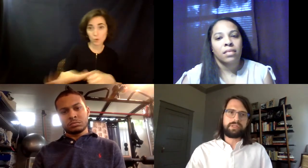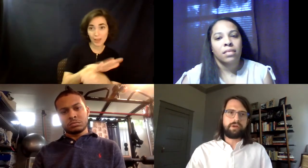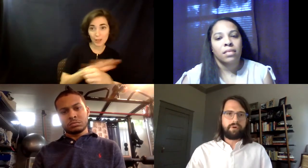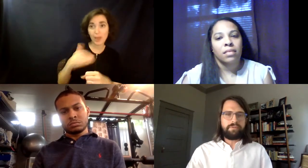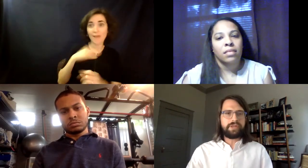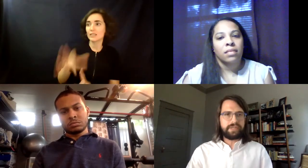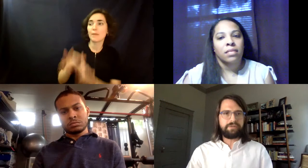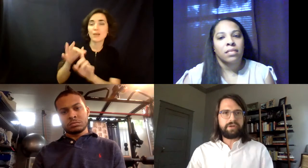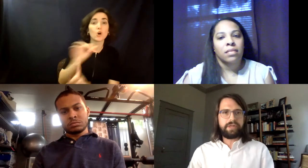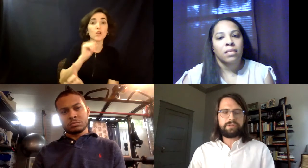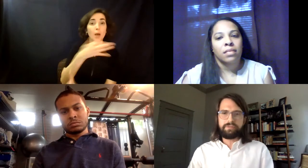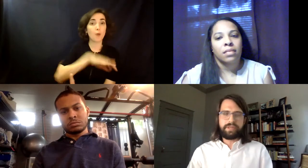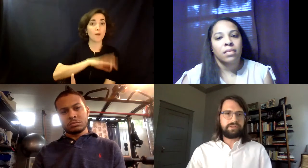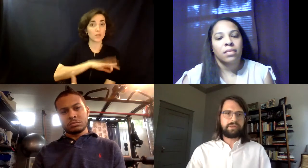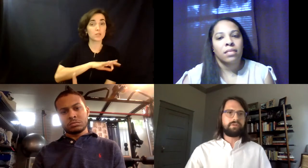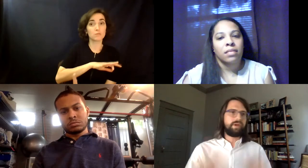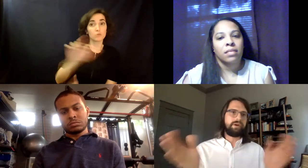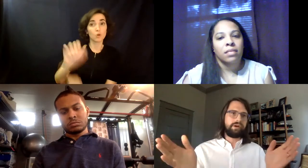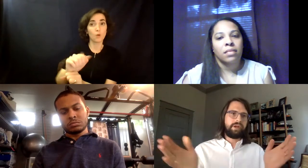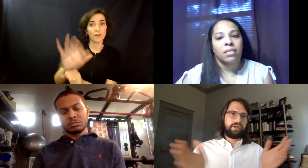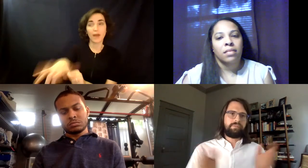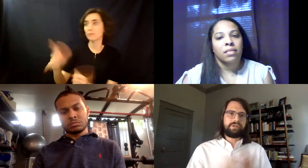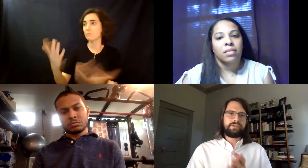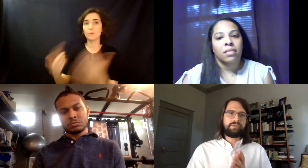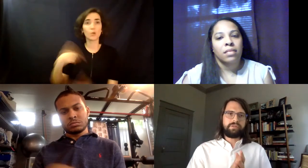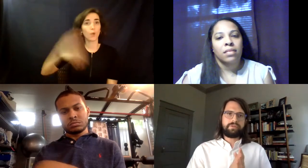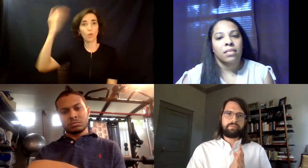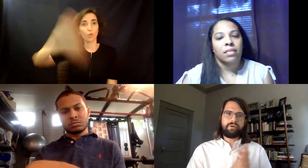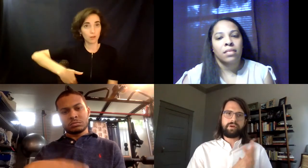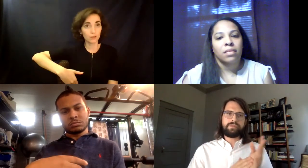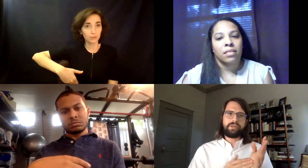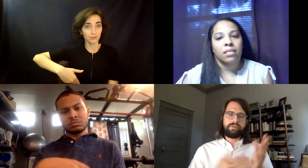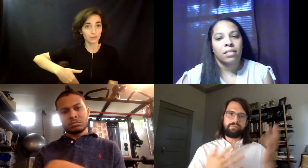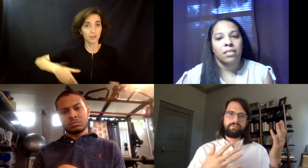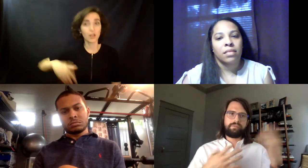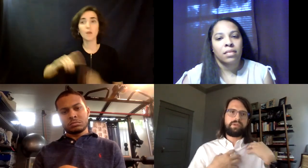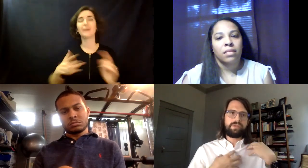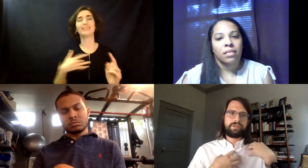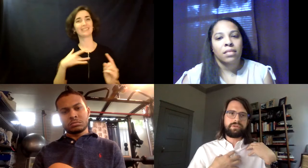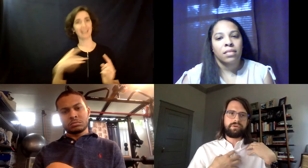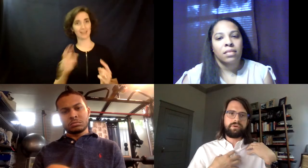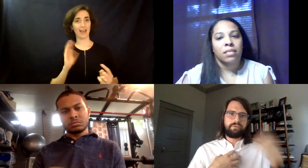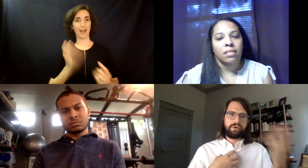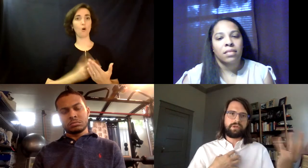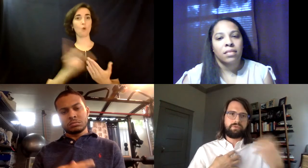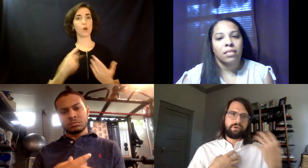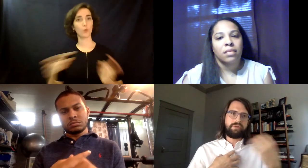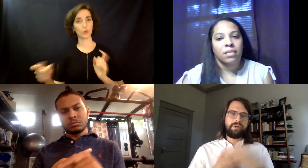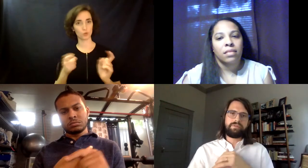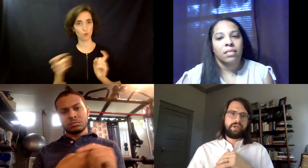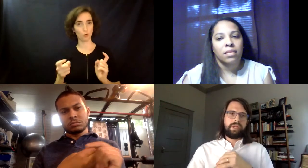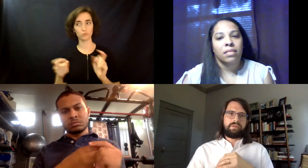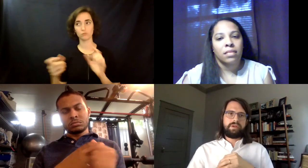specialized nonprofit that's out there that's under the radar. But typically for the programs that we administer or work and coordinate